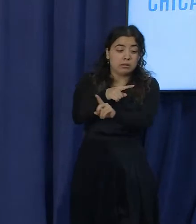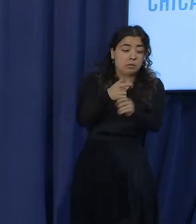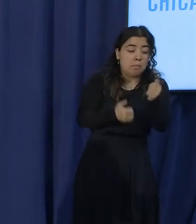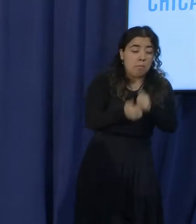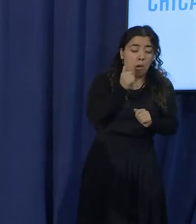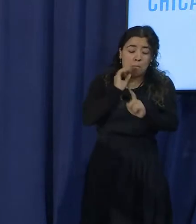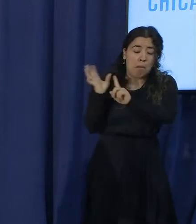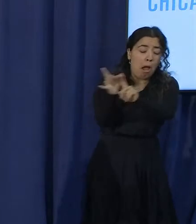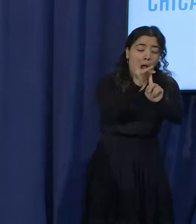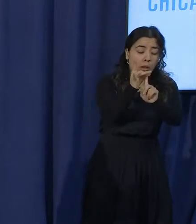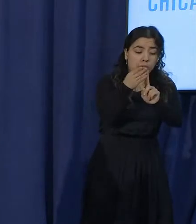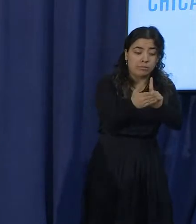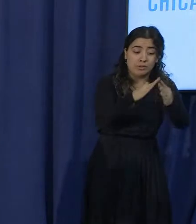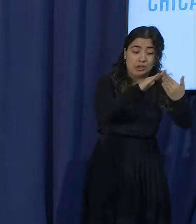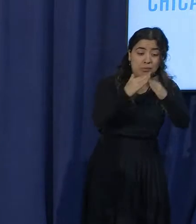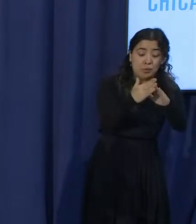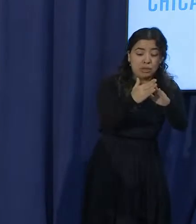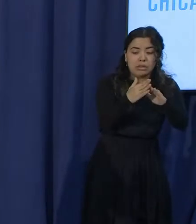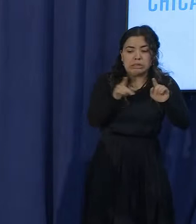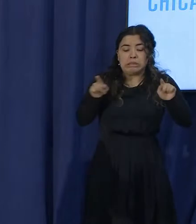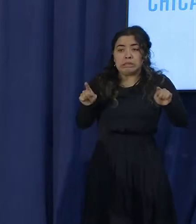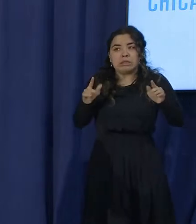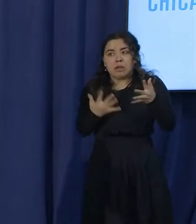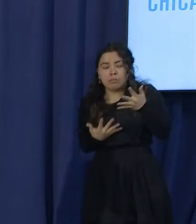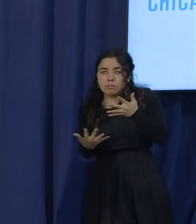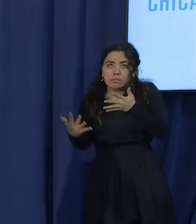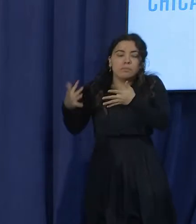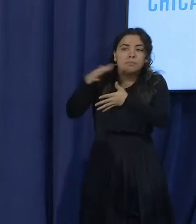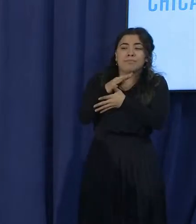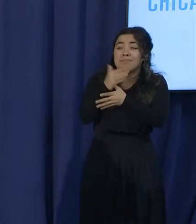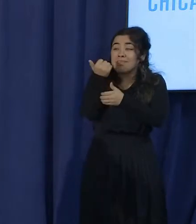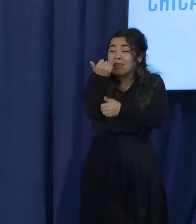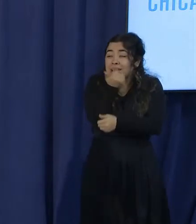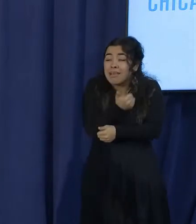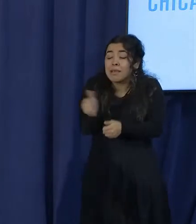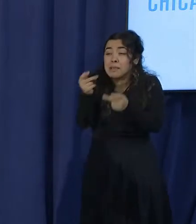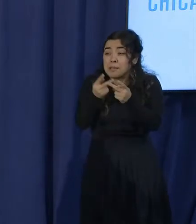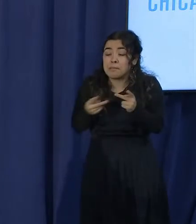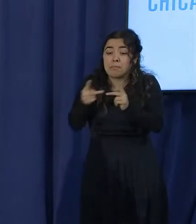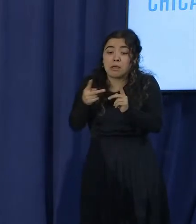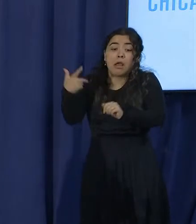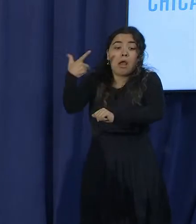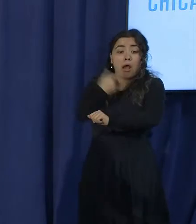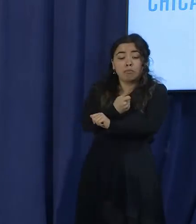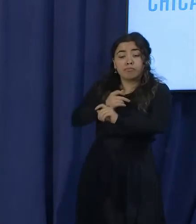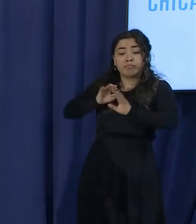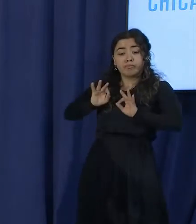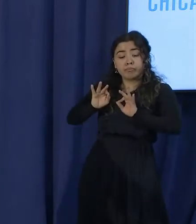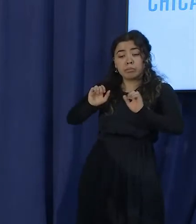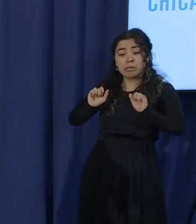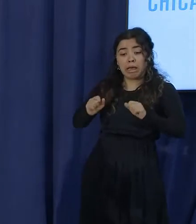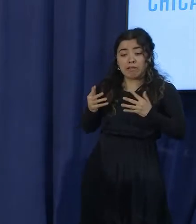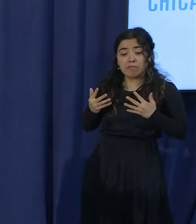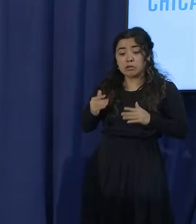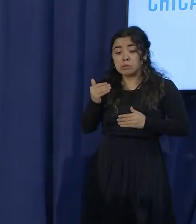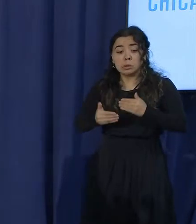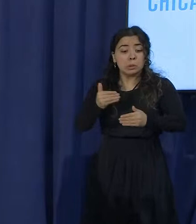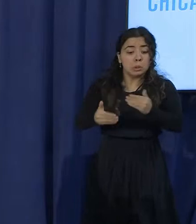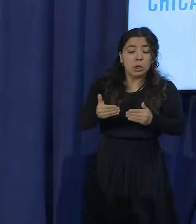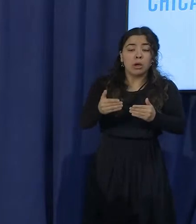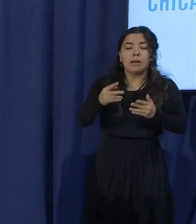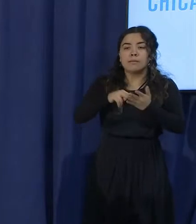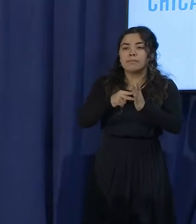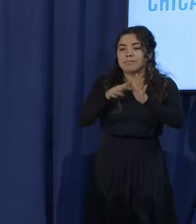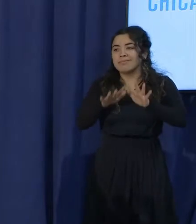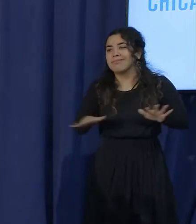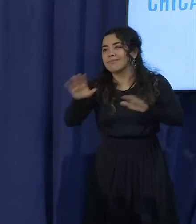there that helps stop the spread of COVID best protects the city against the variants that are emerging, the other ways in